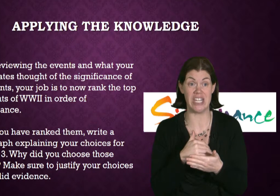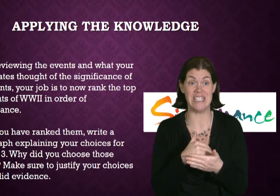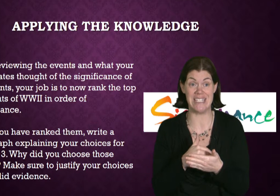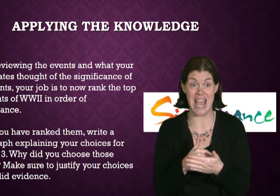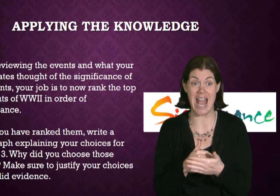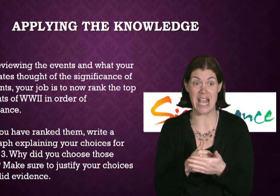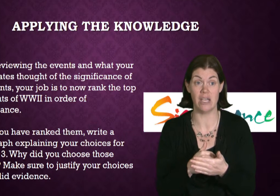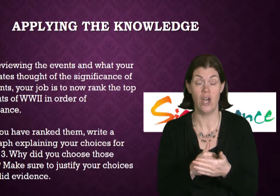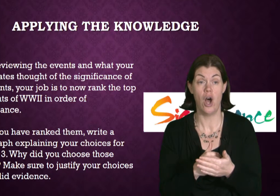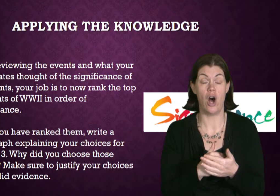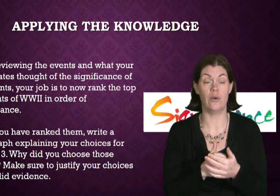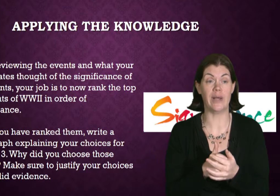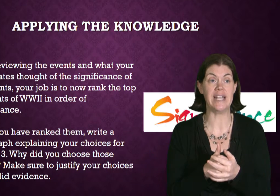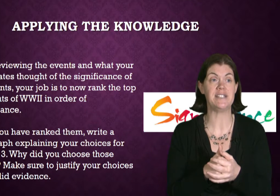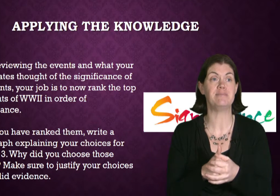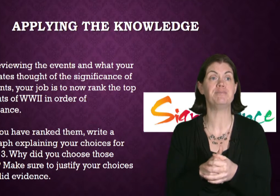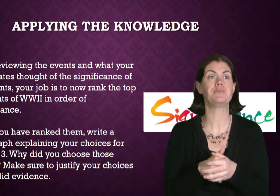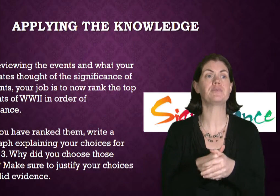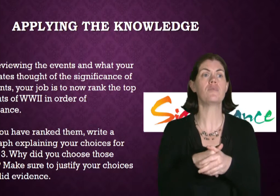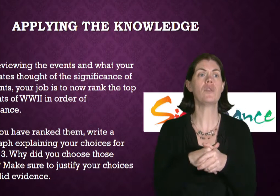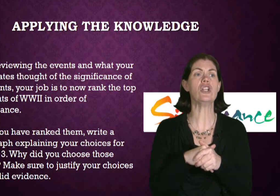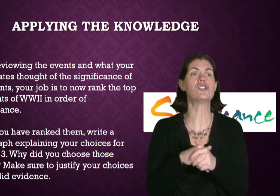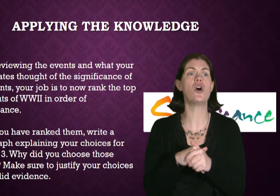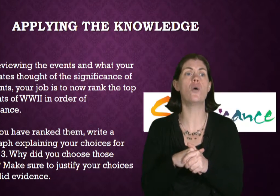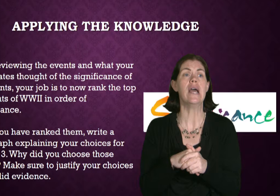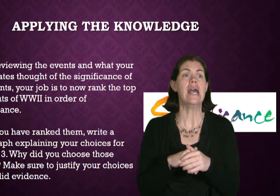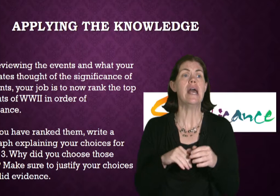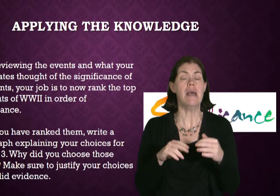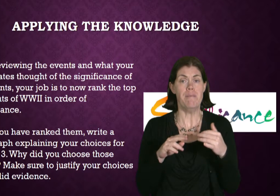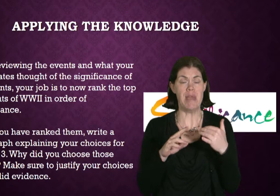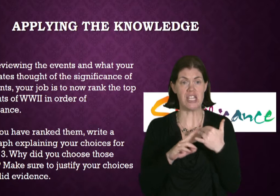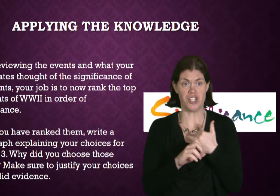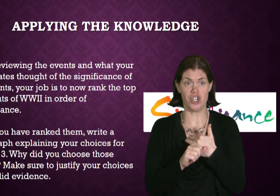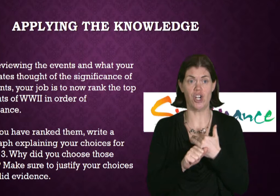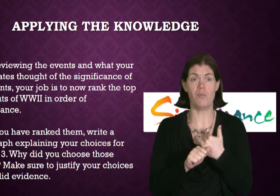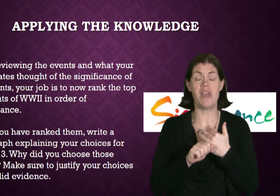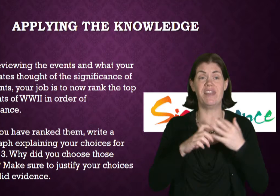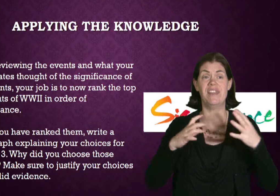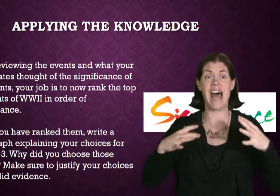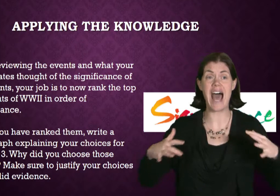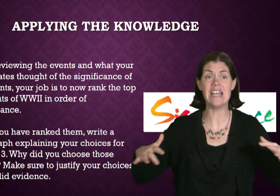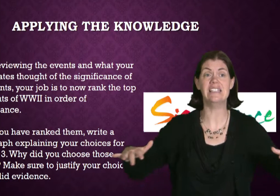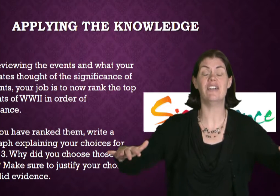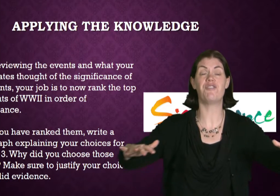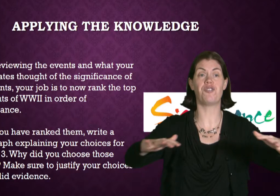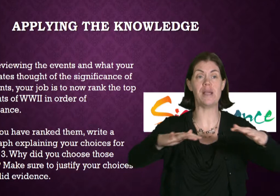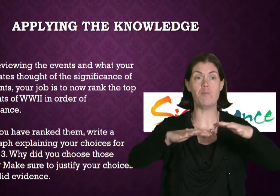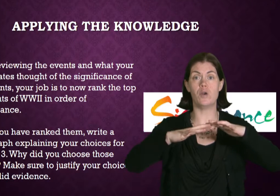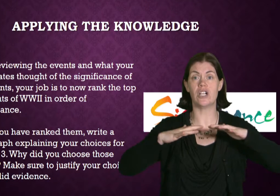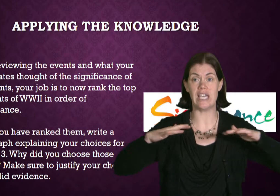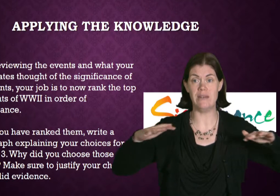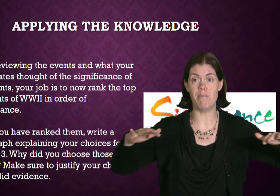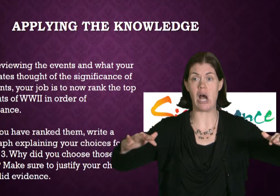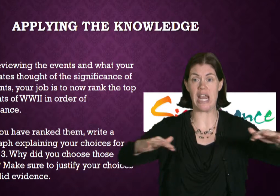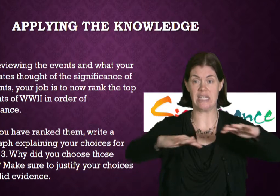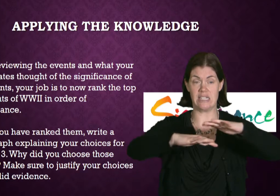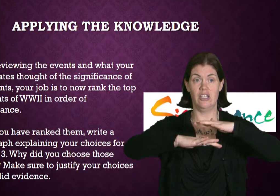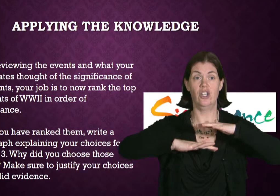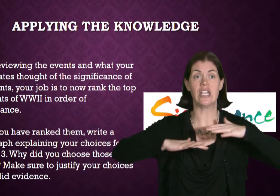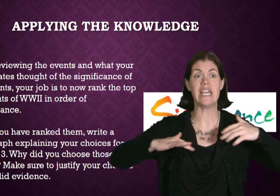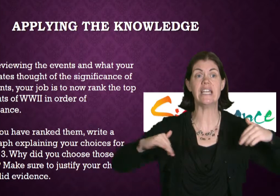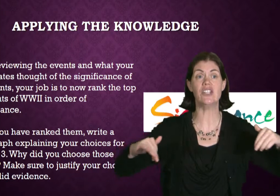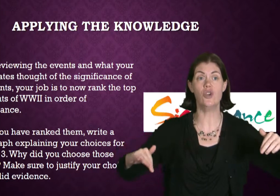accomplish today, all right? So make sure with that framework in